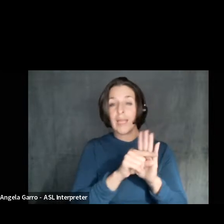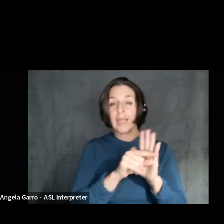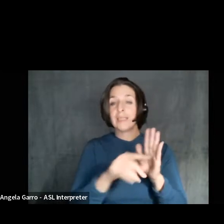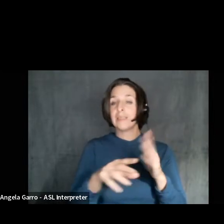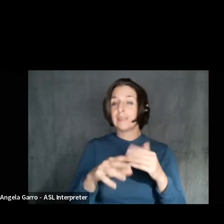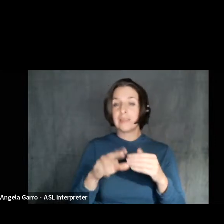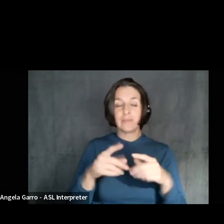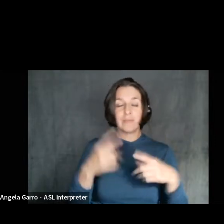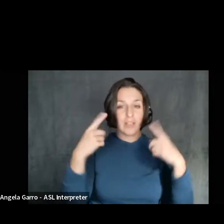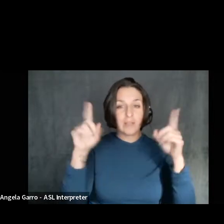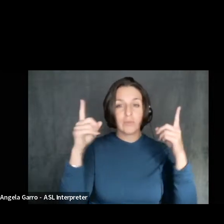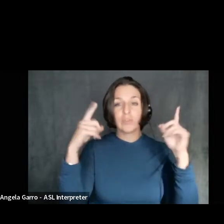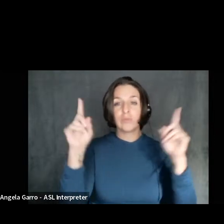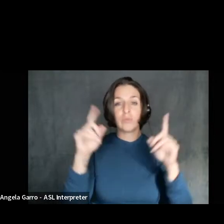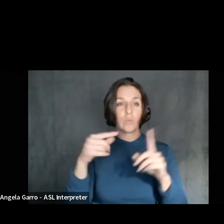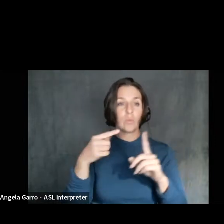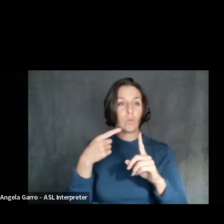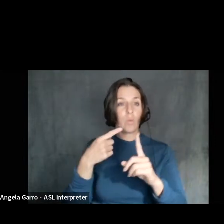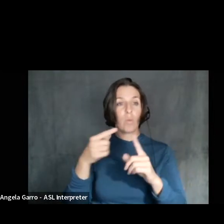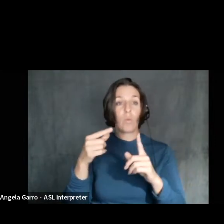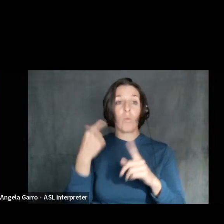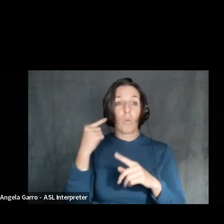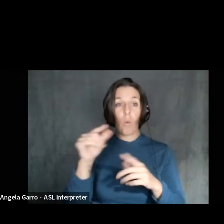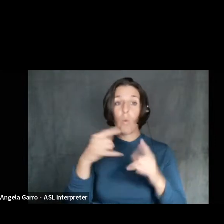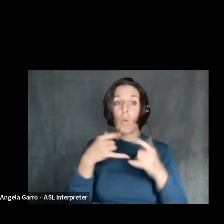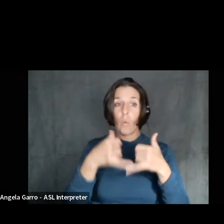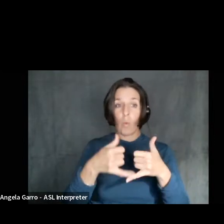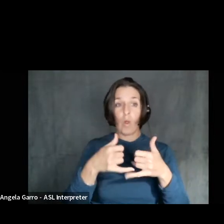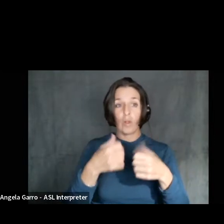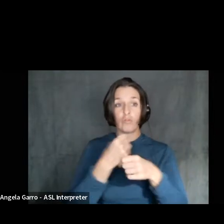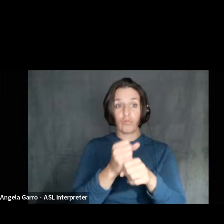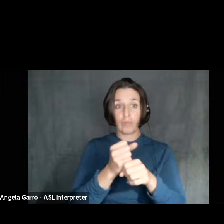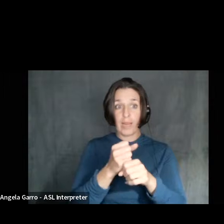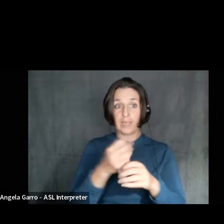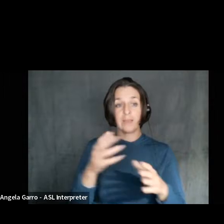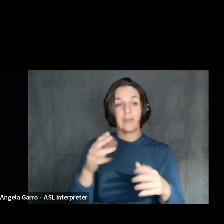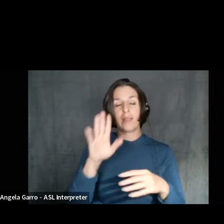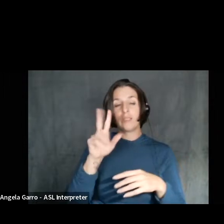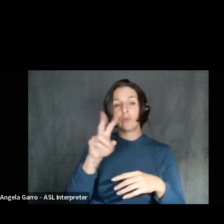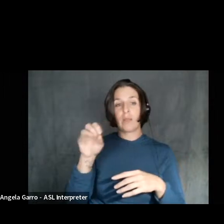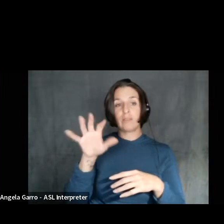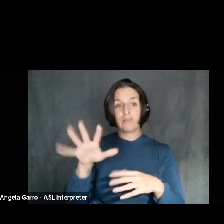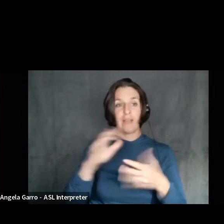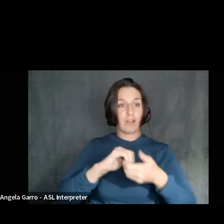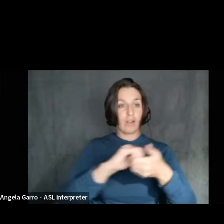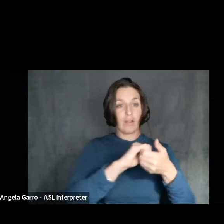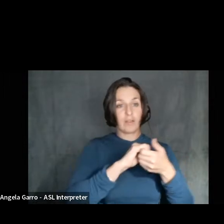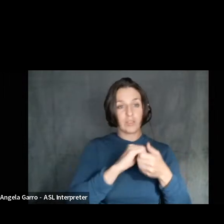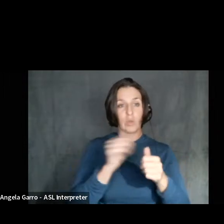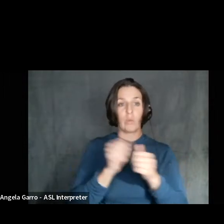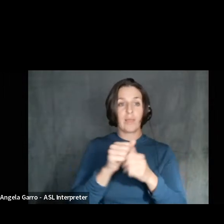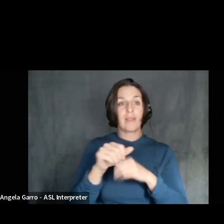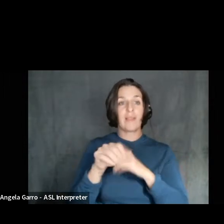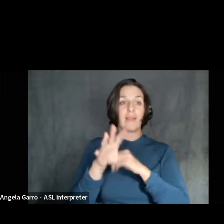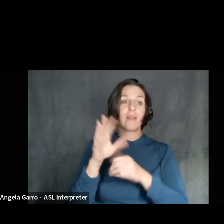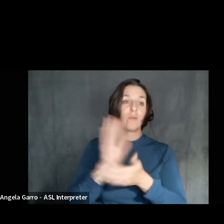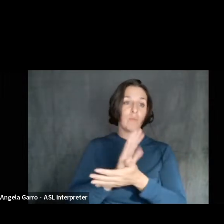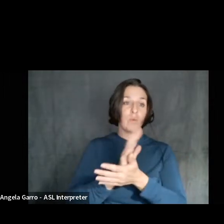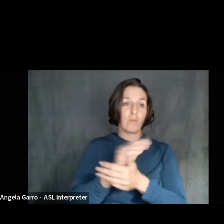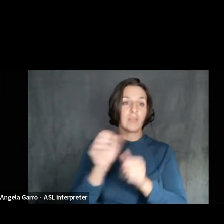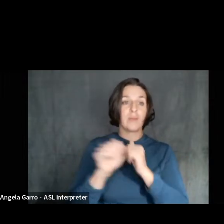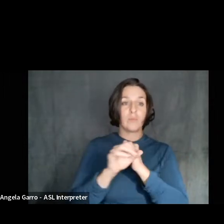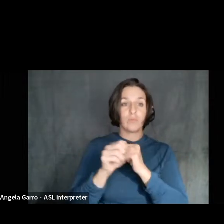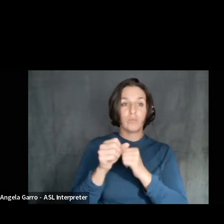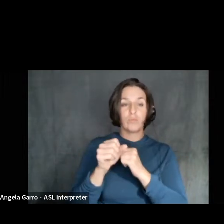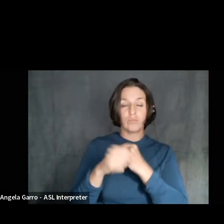GOAL Award. The GOAL Award was created by the ACSE in 2005 in collaboration with film producer Brian Grazer to